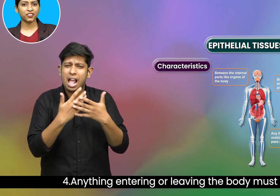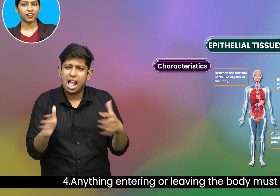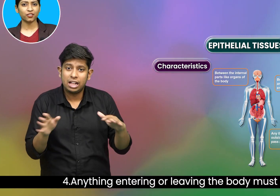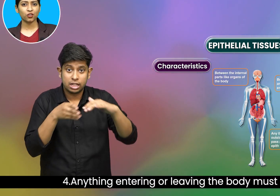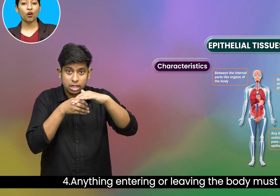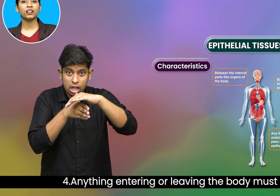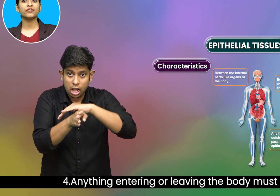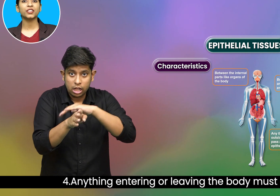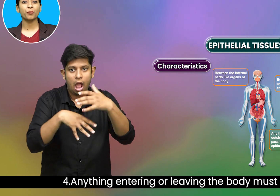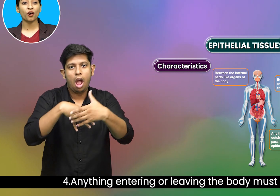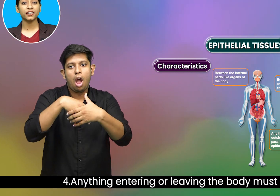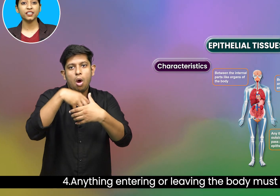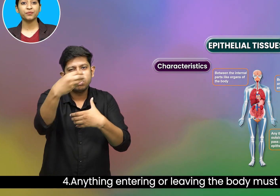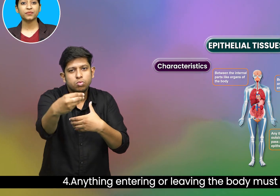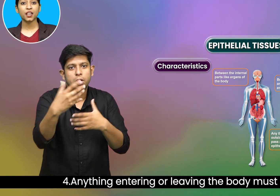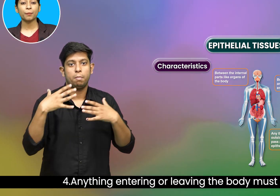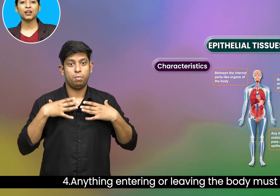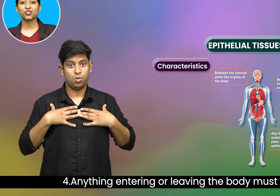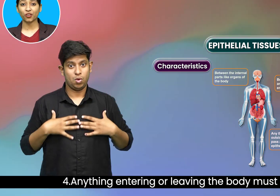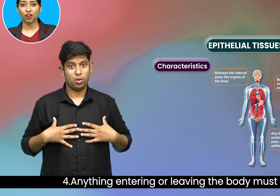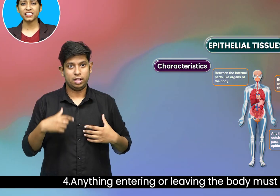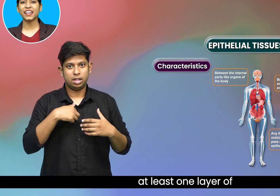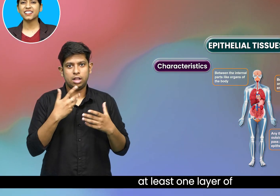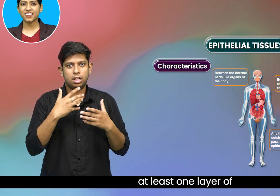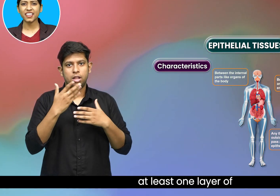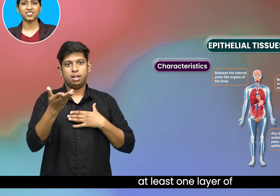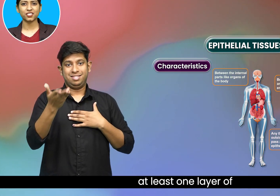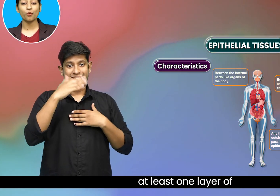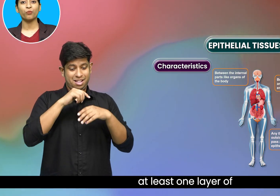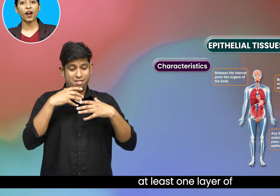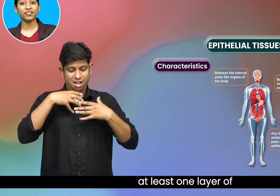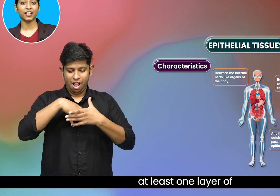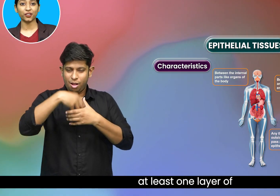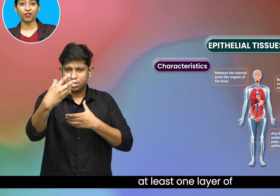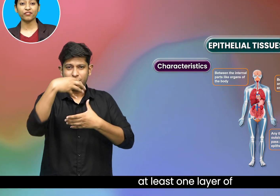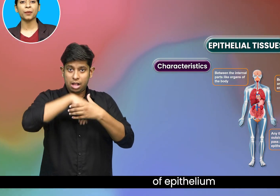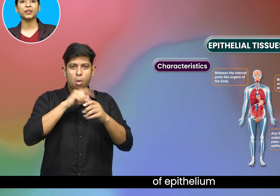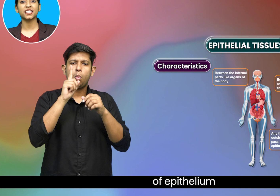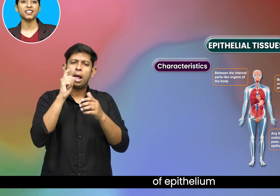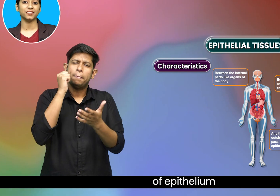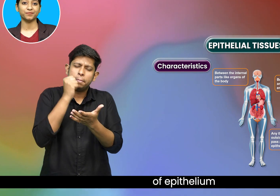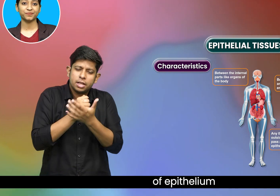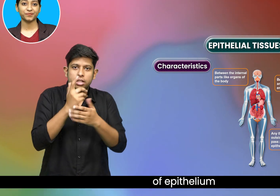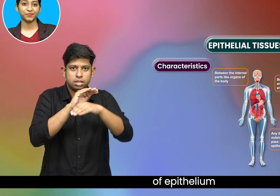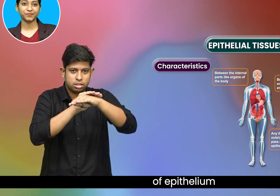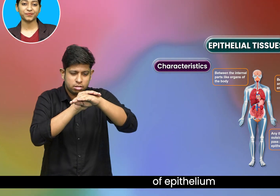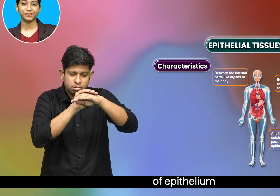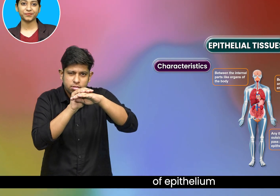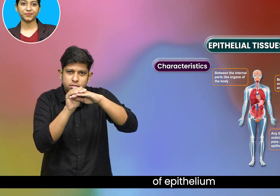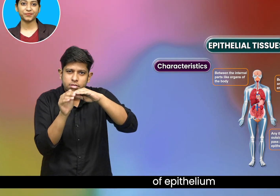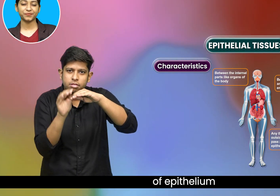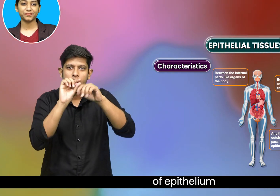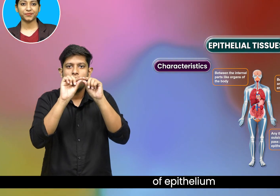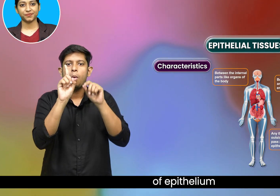Anything entering or leaving the body must cross at least one layer of epithelium.